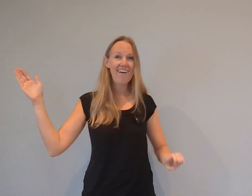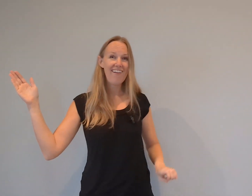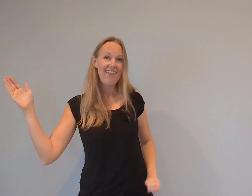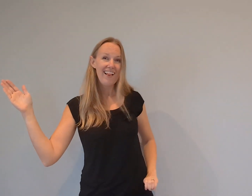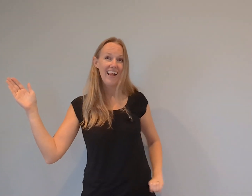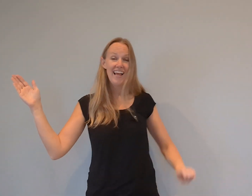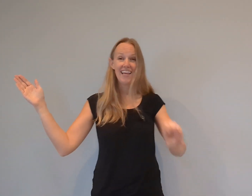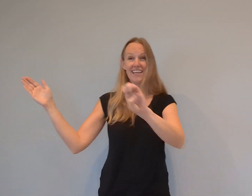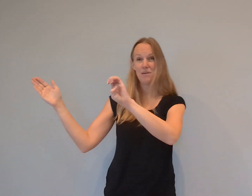Emmanuel.